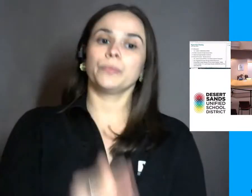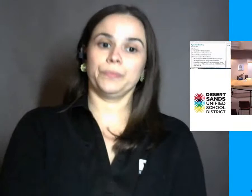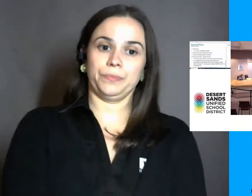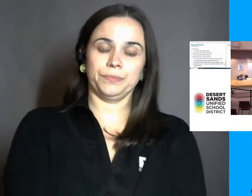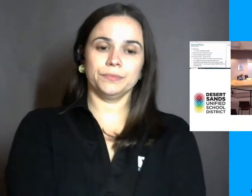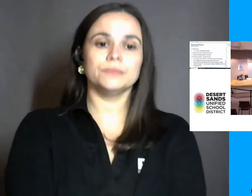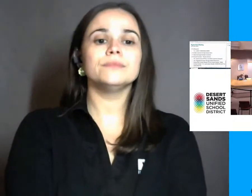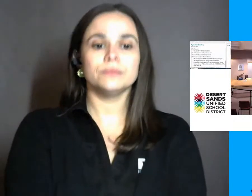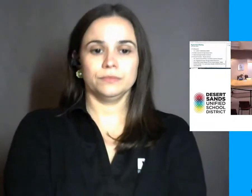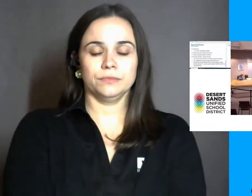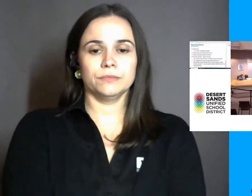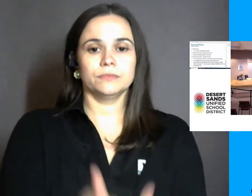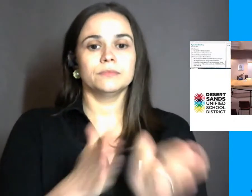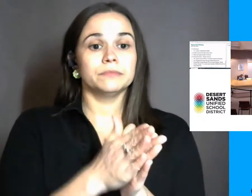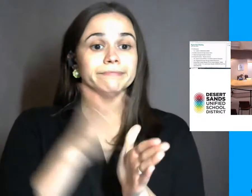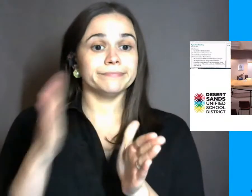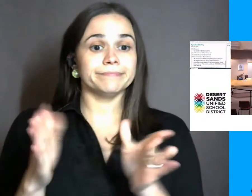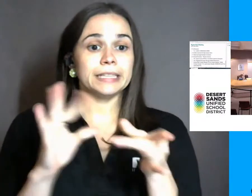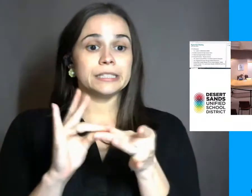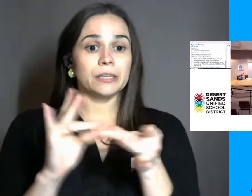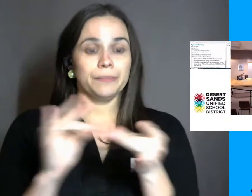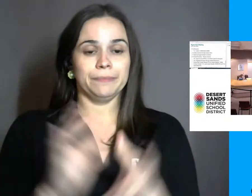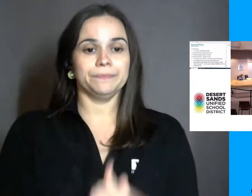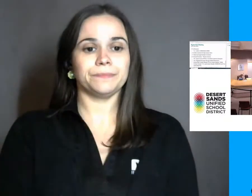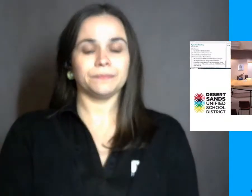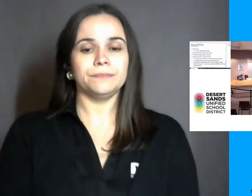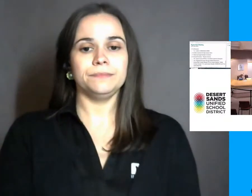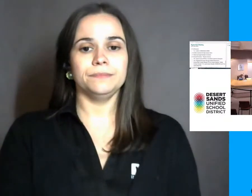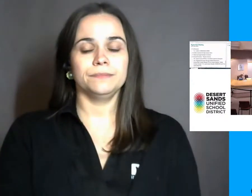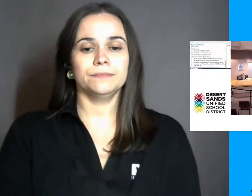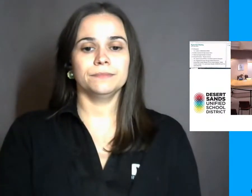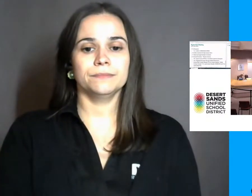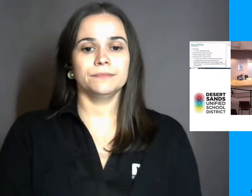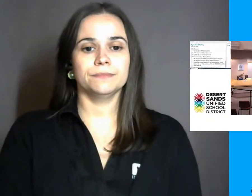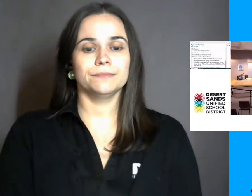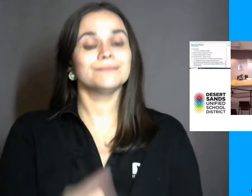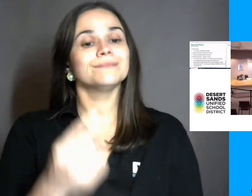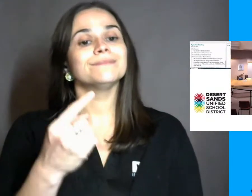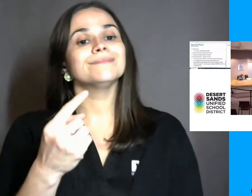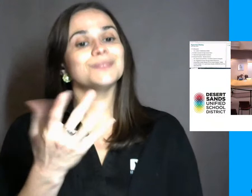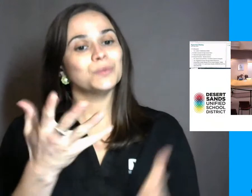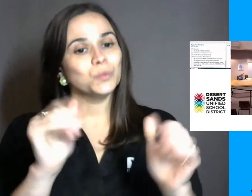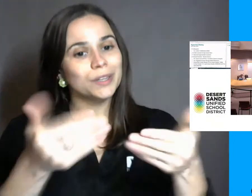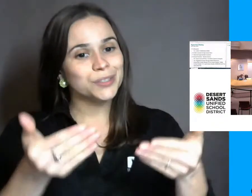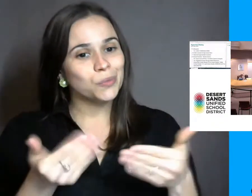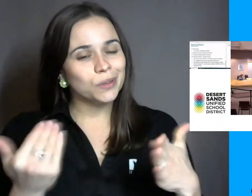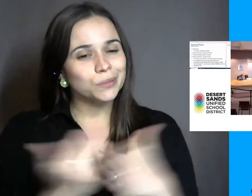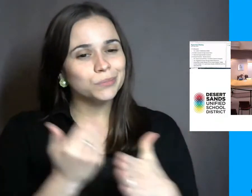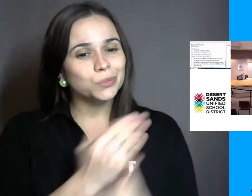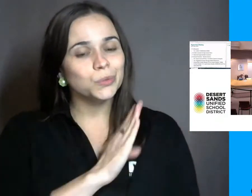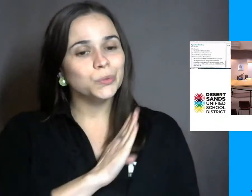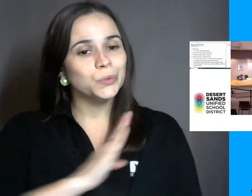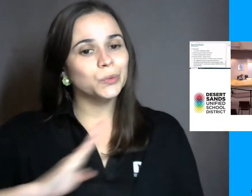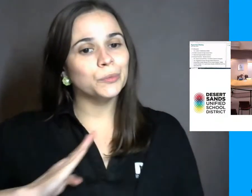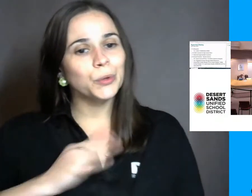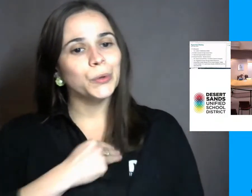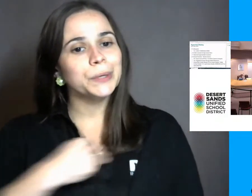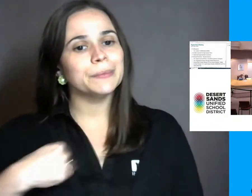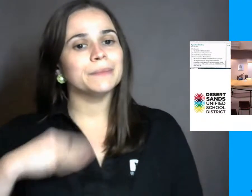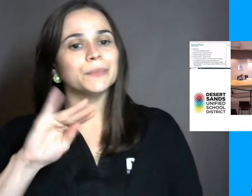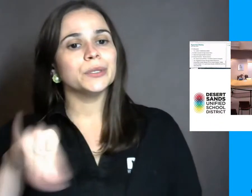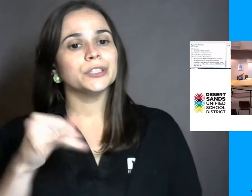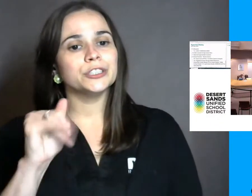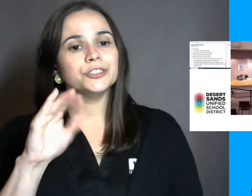Thank you. I just want to welcome Jacob again to the board. We're happy to have you here. Glad to work with